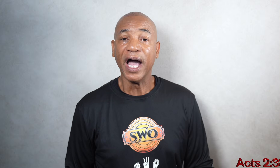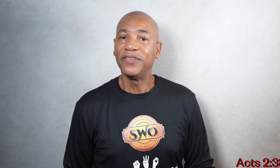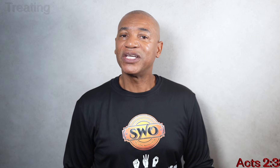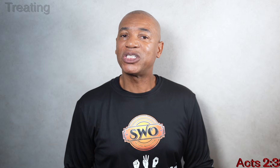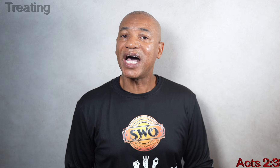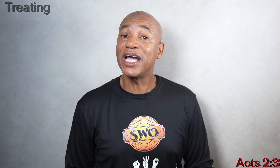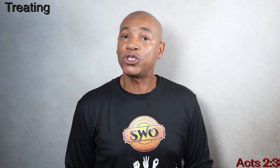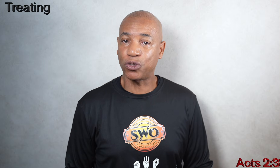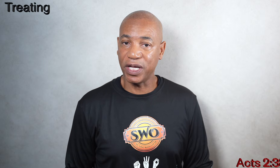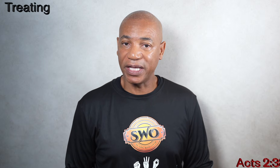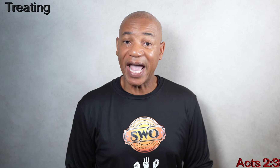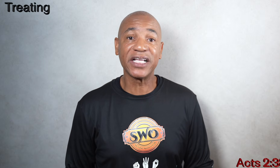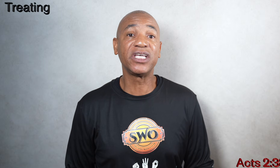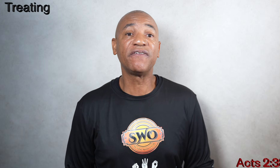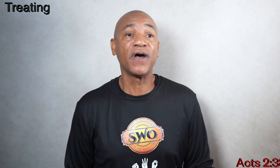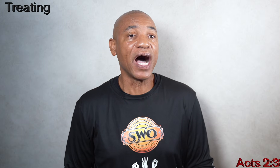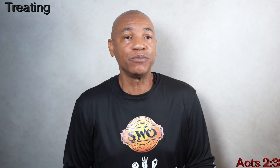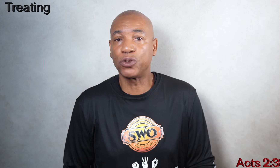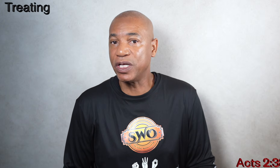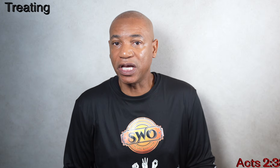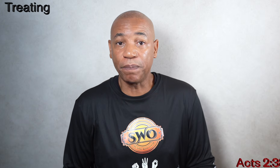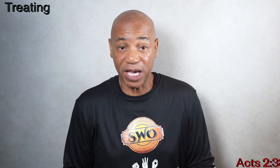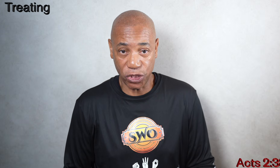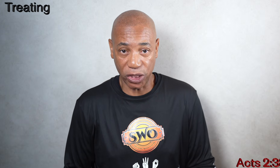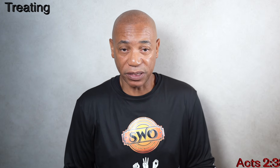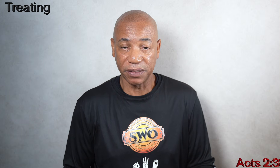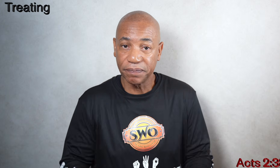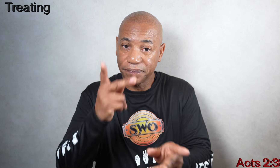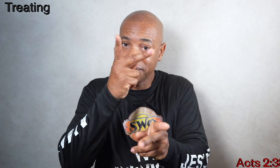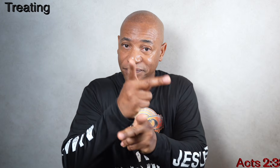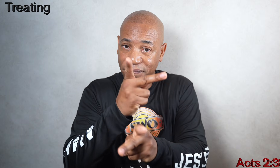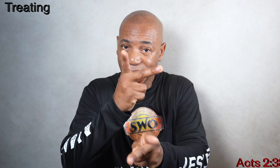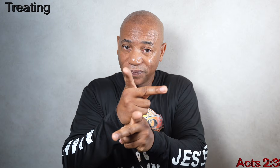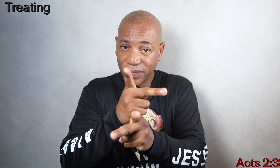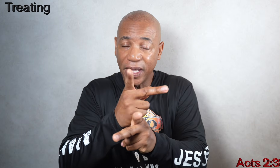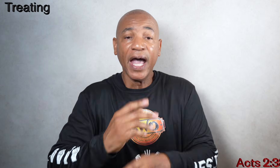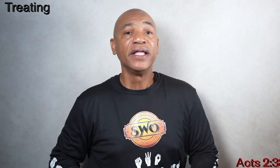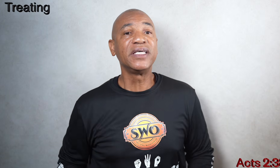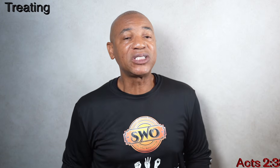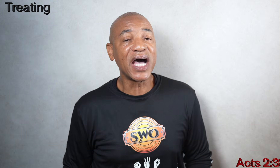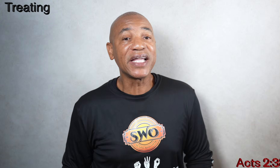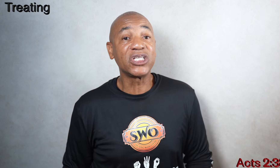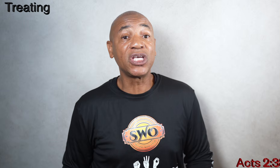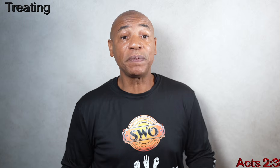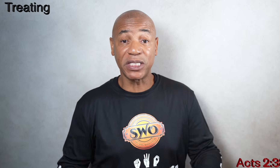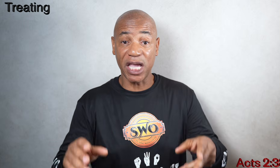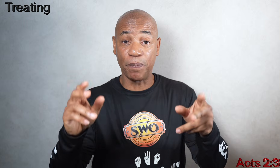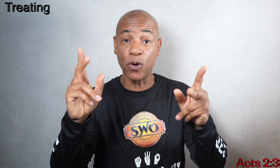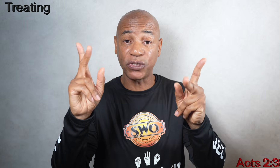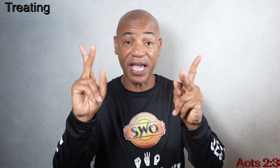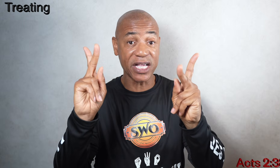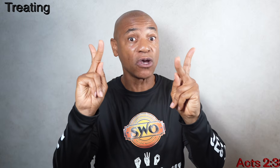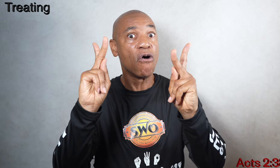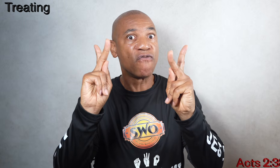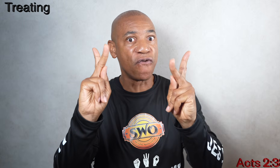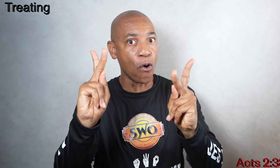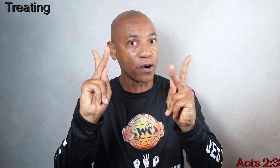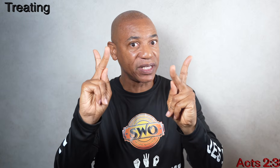The sign treating as if I'm treating a patient. The sign is simply take both hands, form the